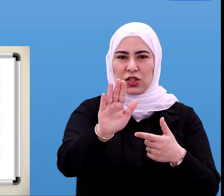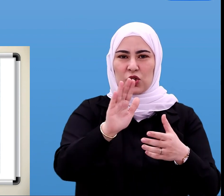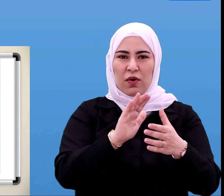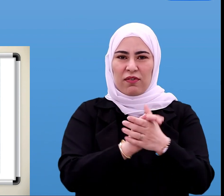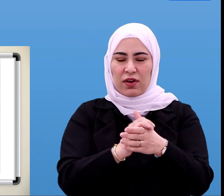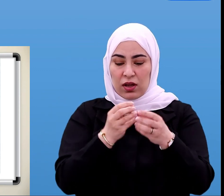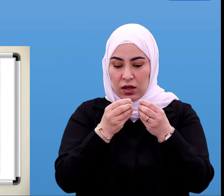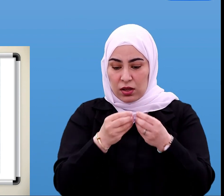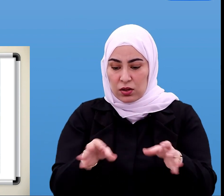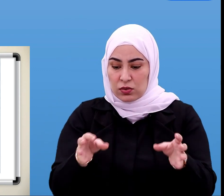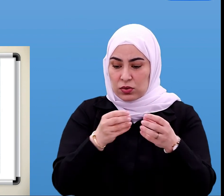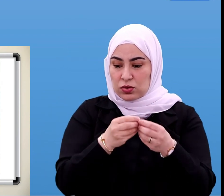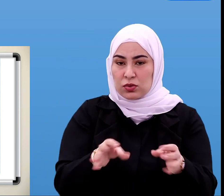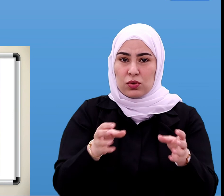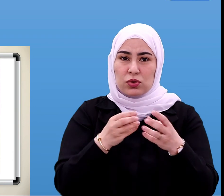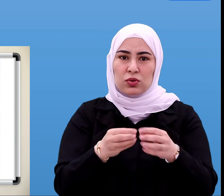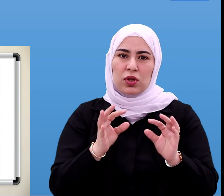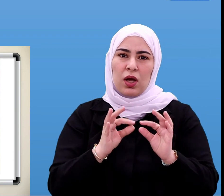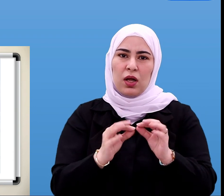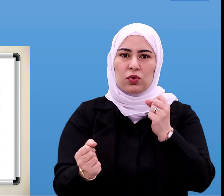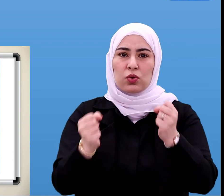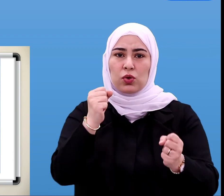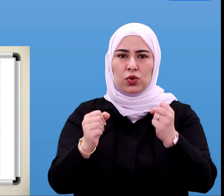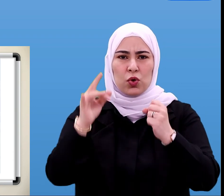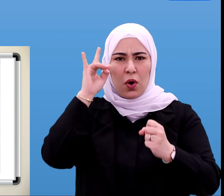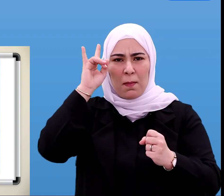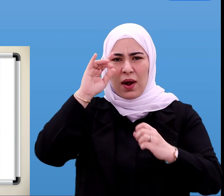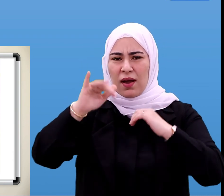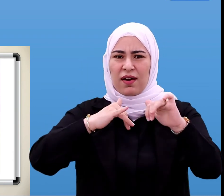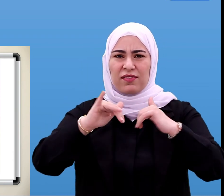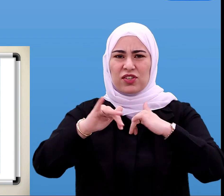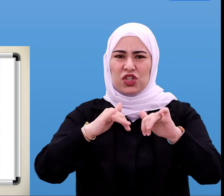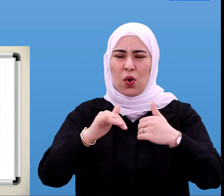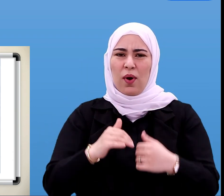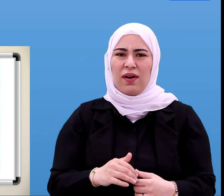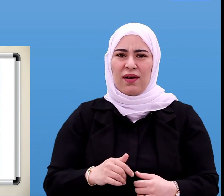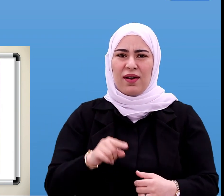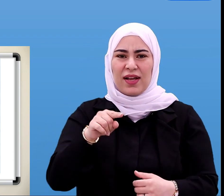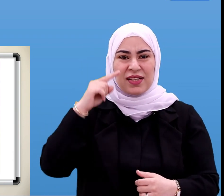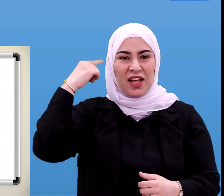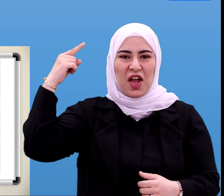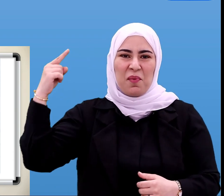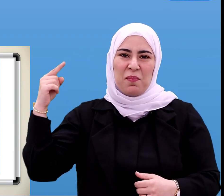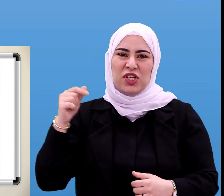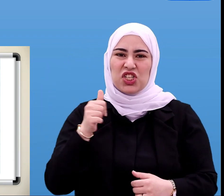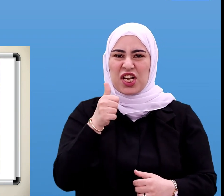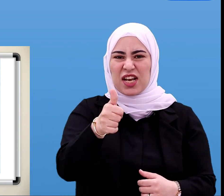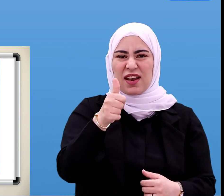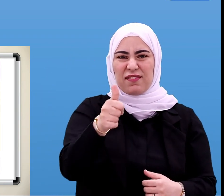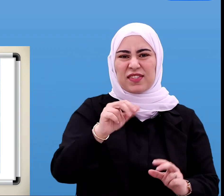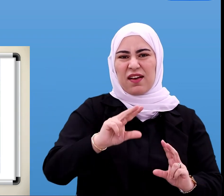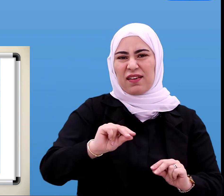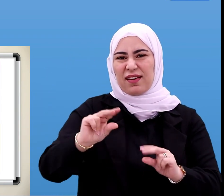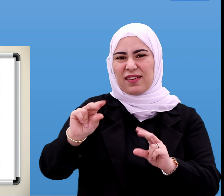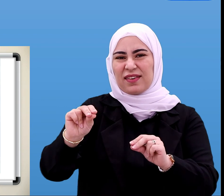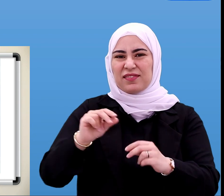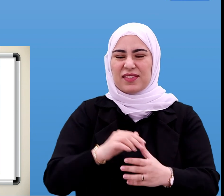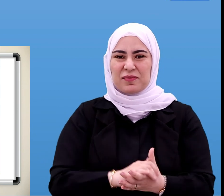all the time while driving. So imagine yourself looking at your friend,